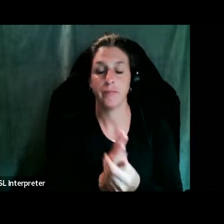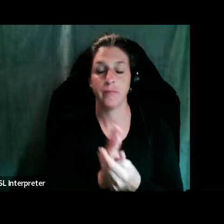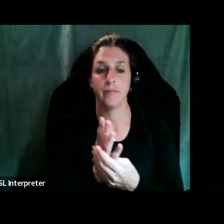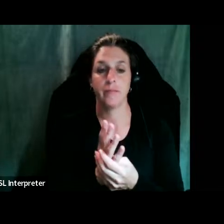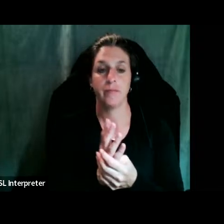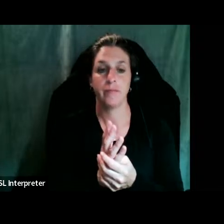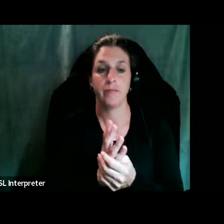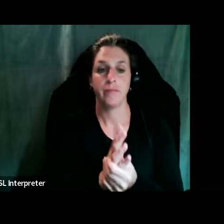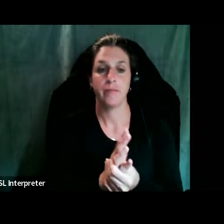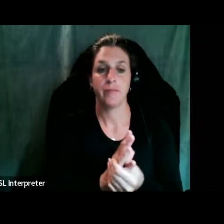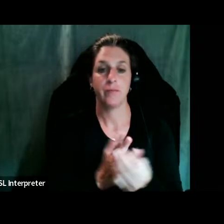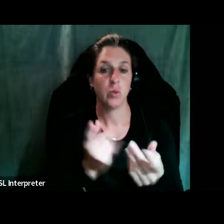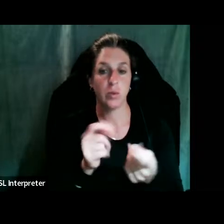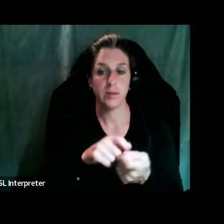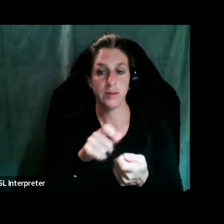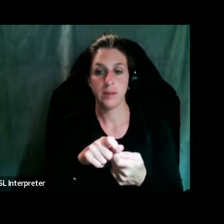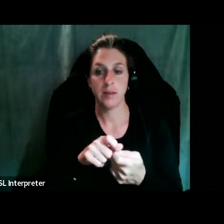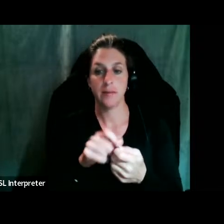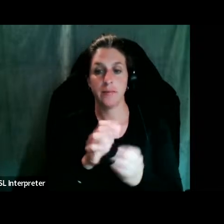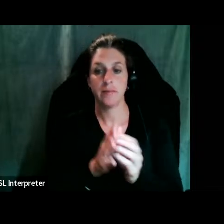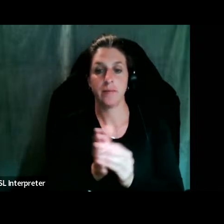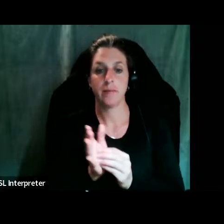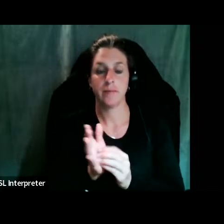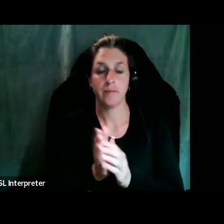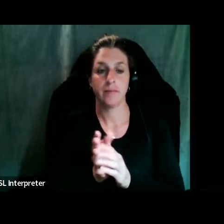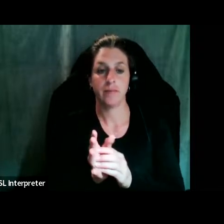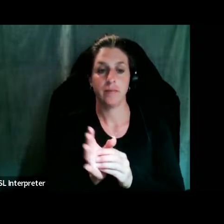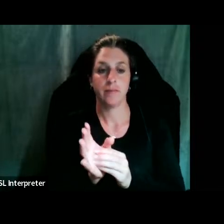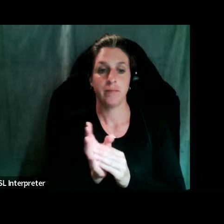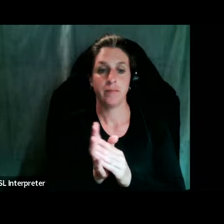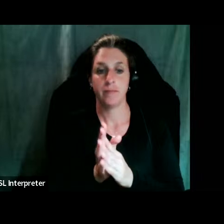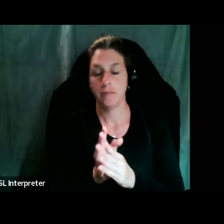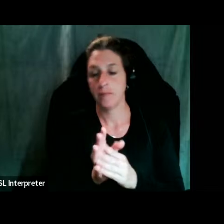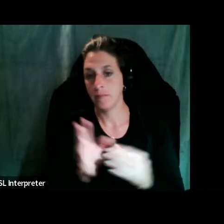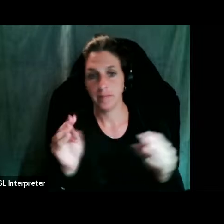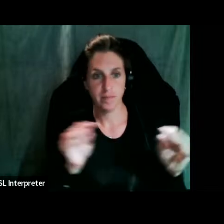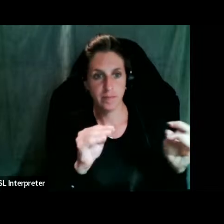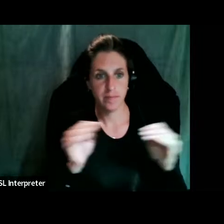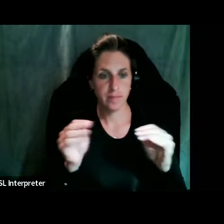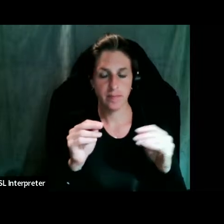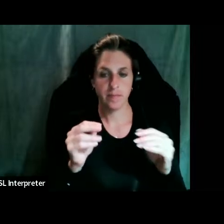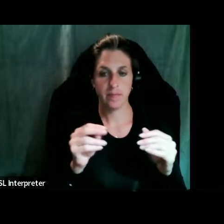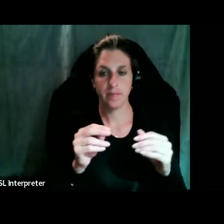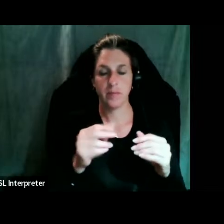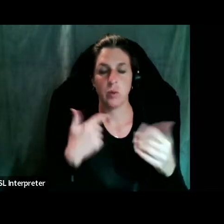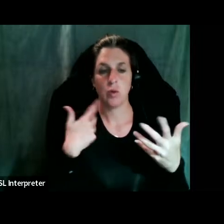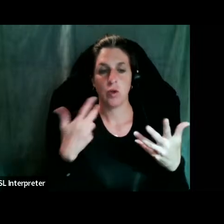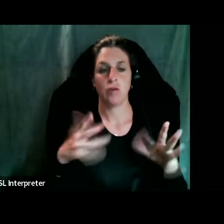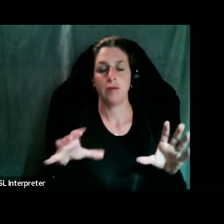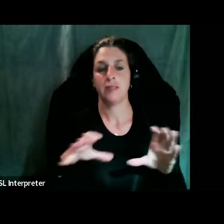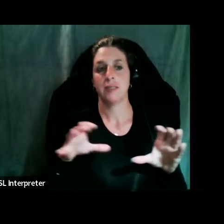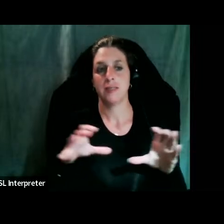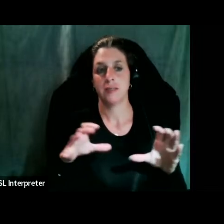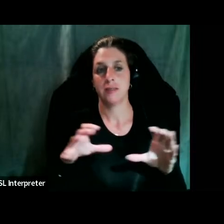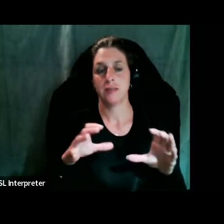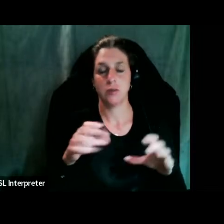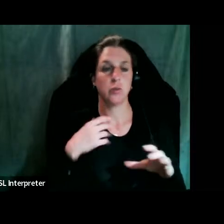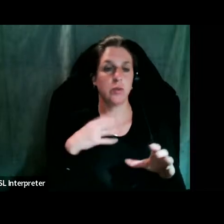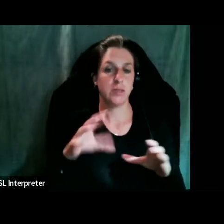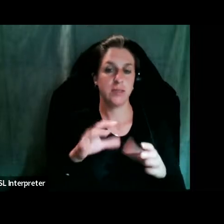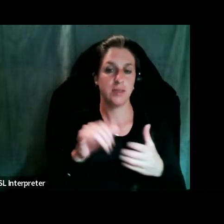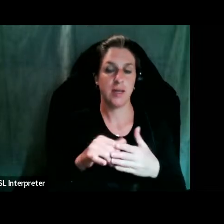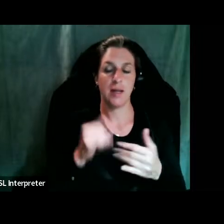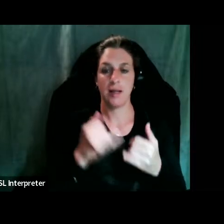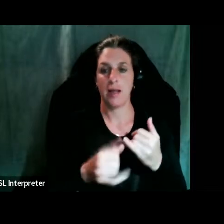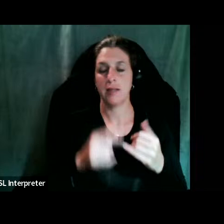he just showed us, the slide. know. Here. It's right I here. saw one. Yeah. It's in Yeah. the slide. Here. And we already did that last public hearing twice,